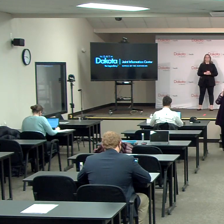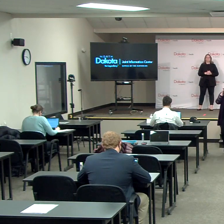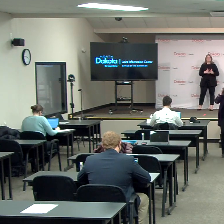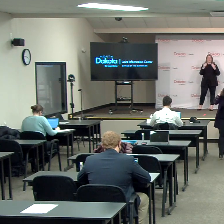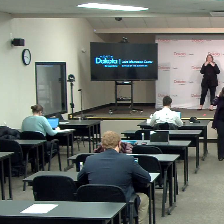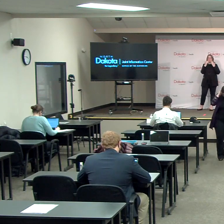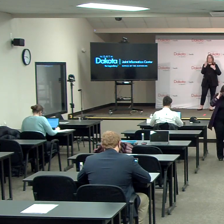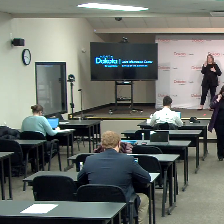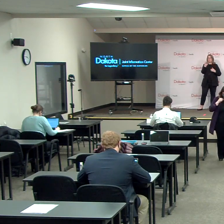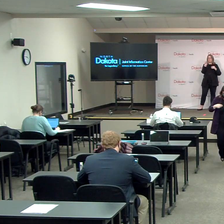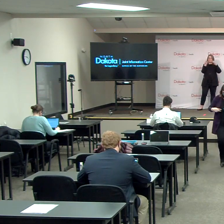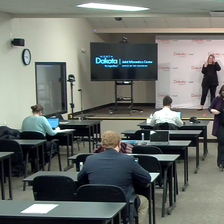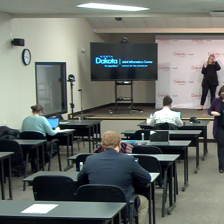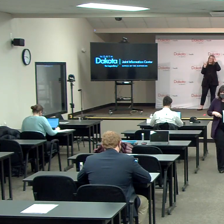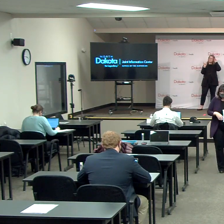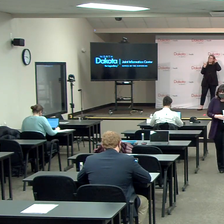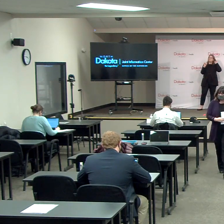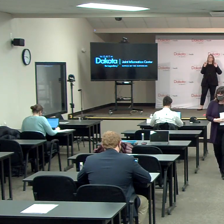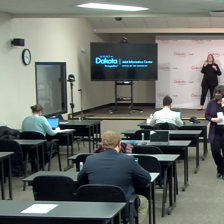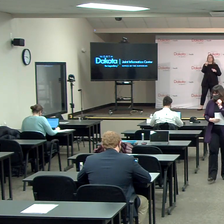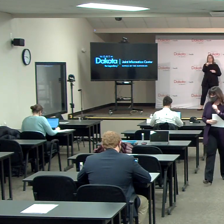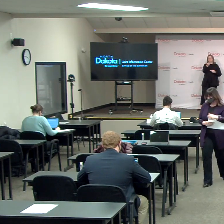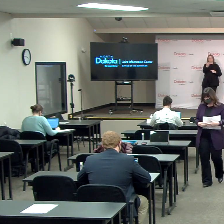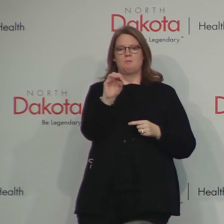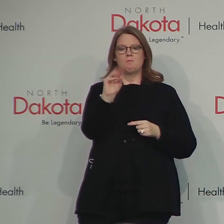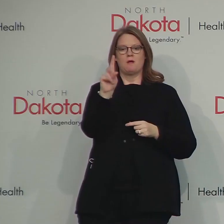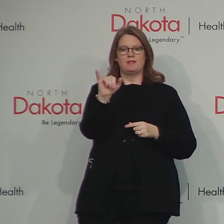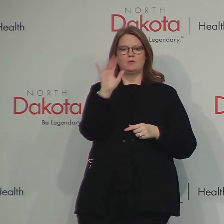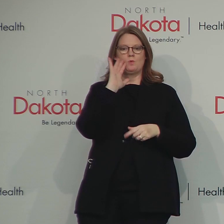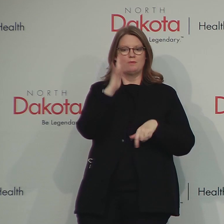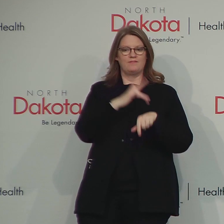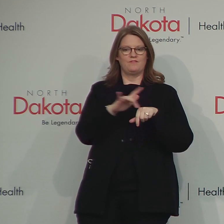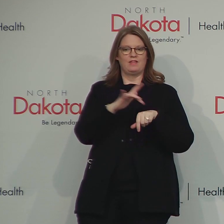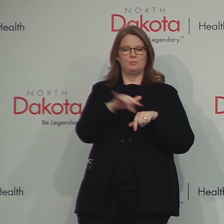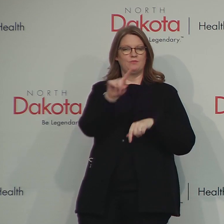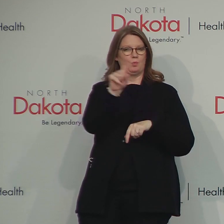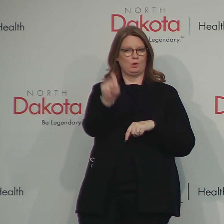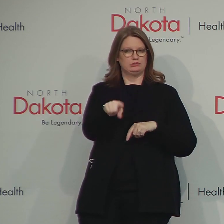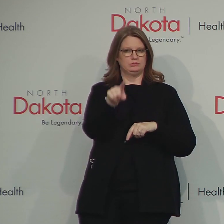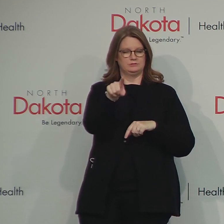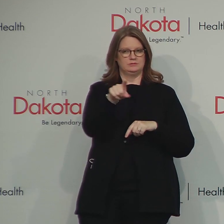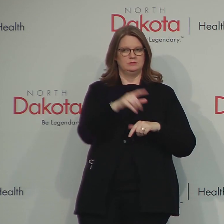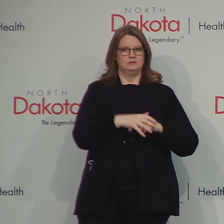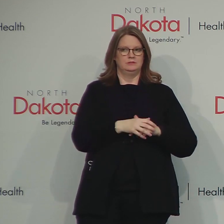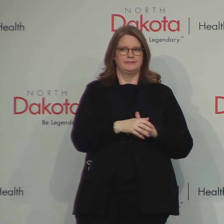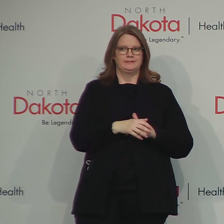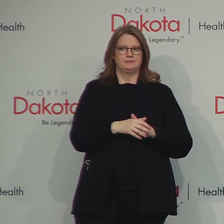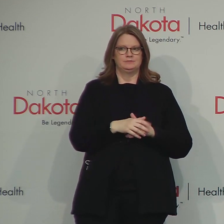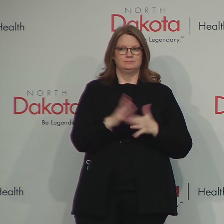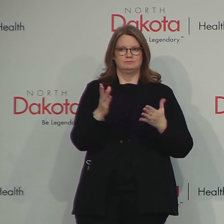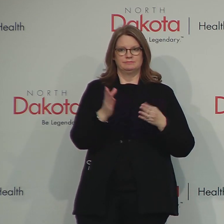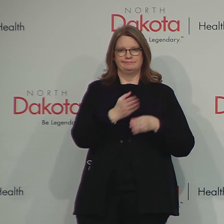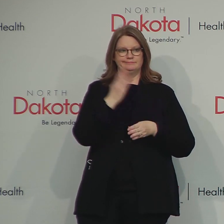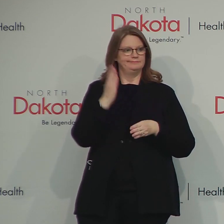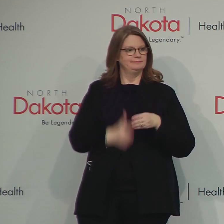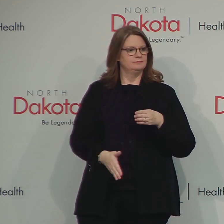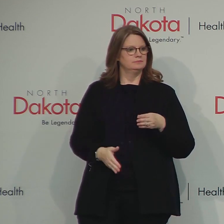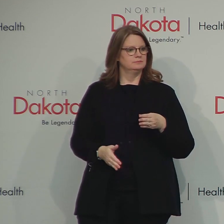Thank you, Molly. And Molly will be here for questions after we conclude the